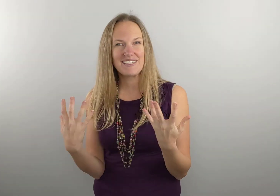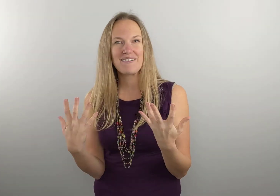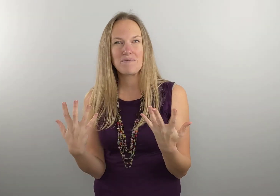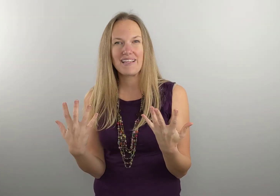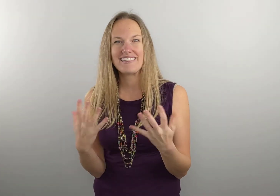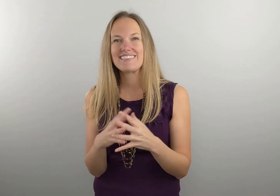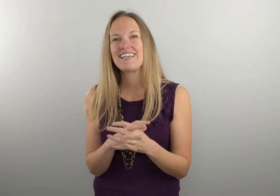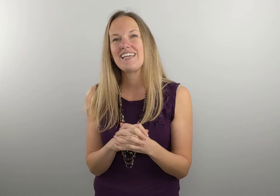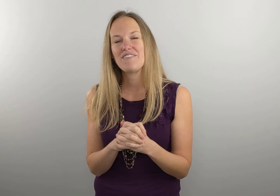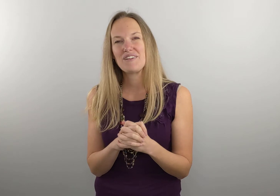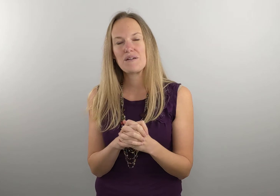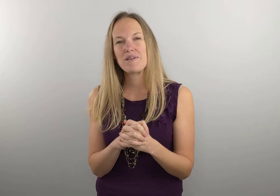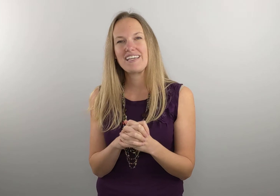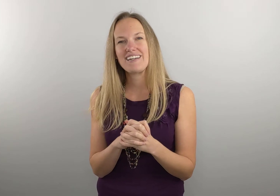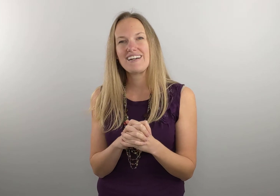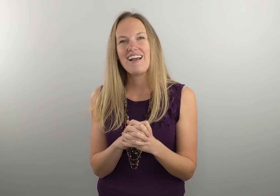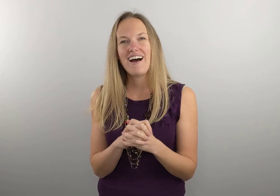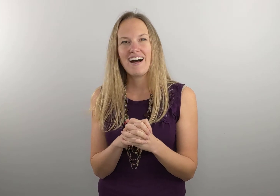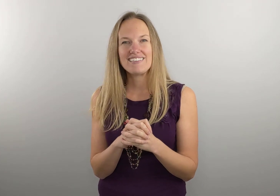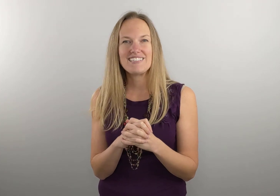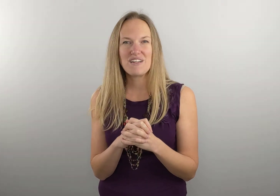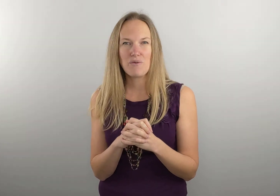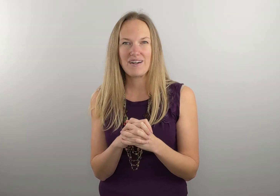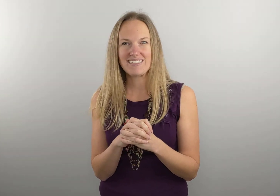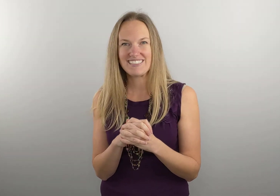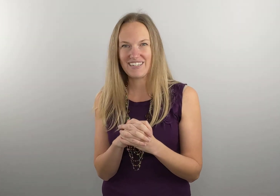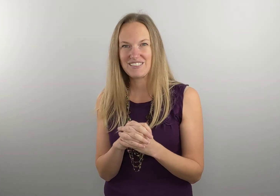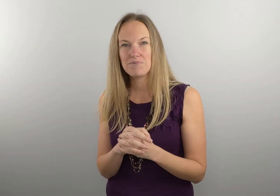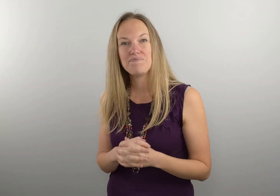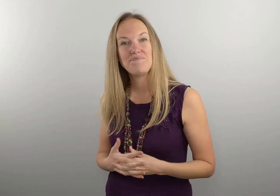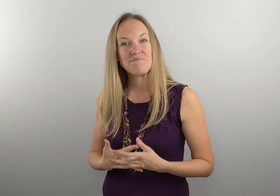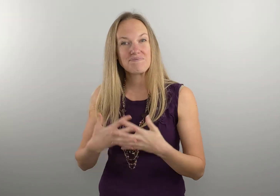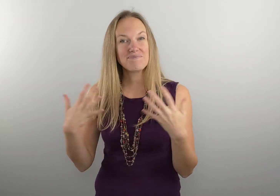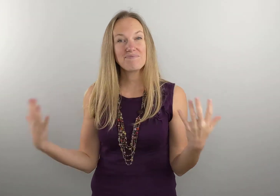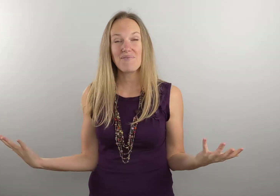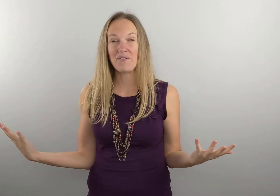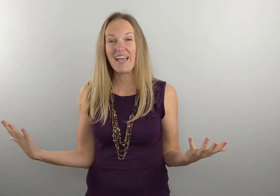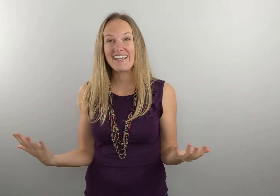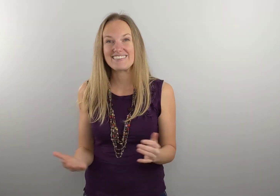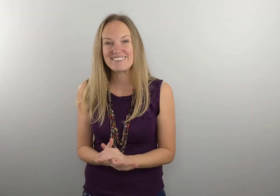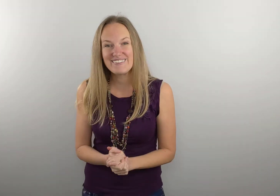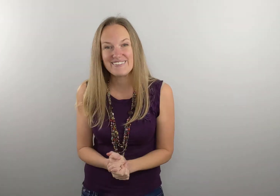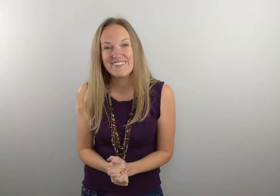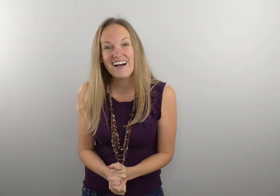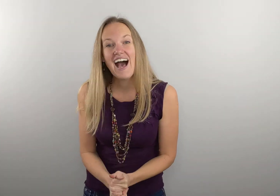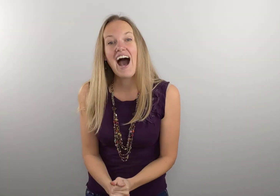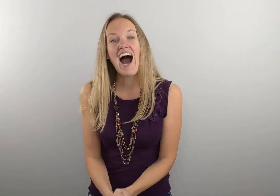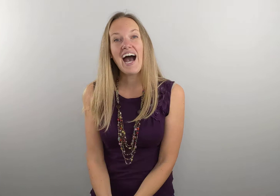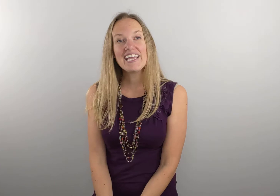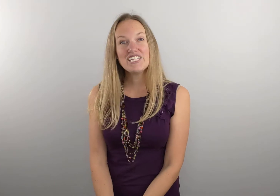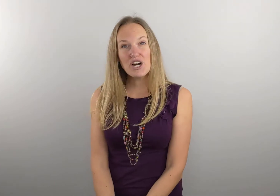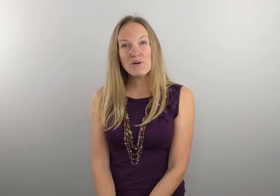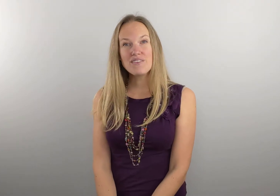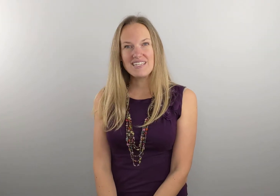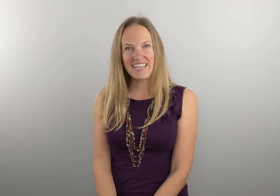great place if you're a beginner to know where to start. Okay, so I know the night